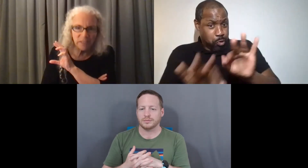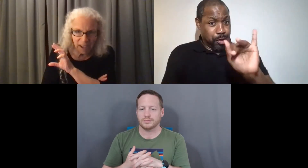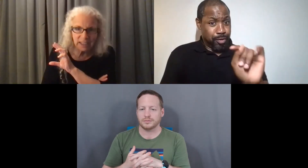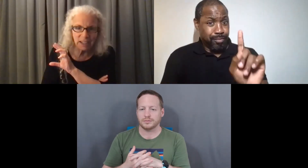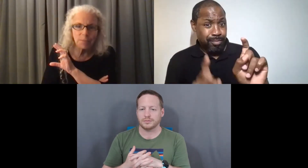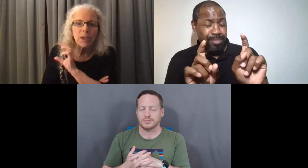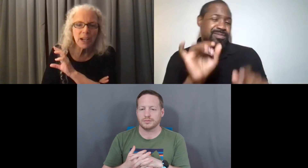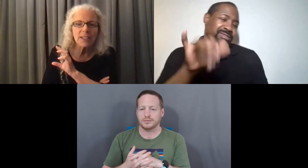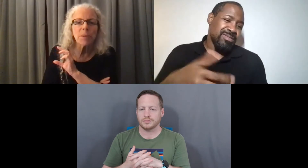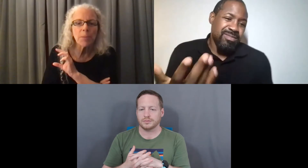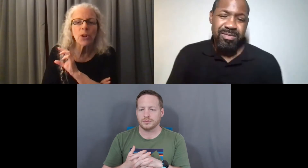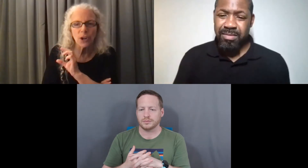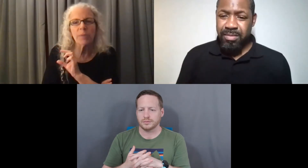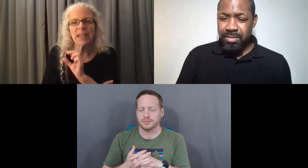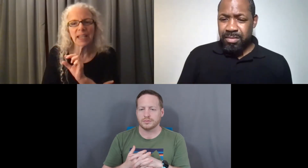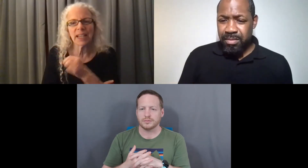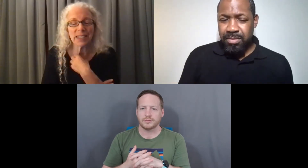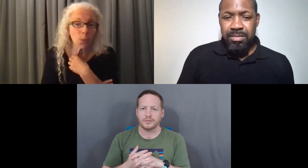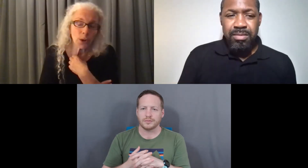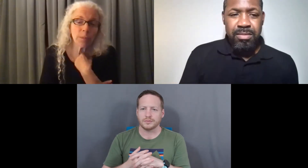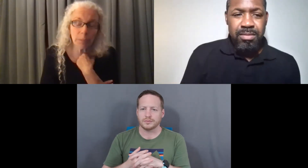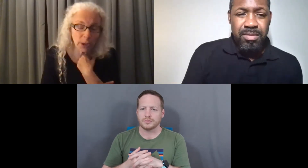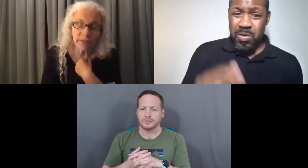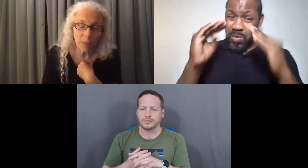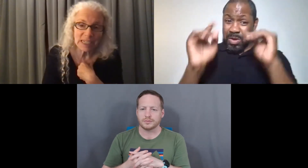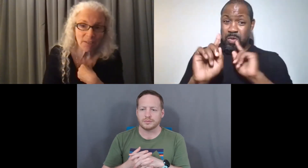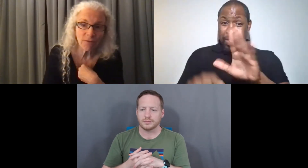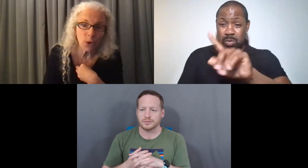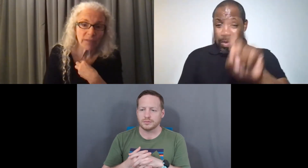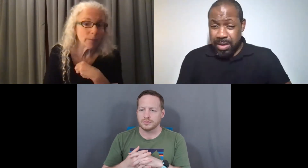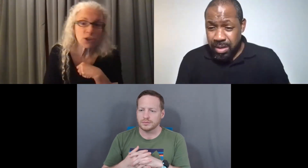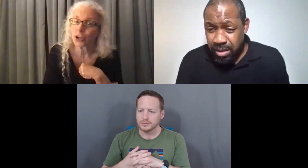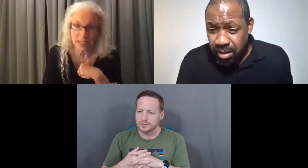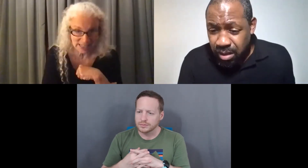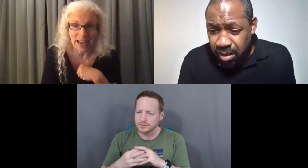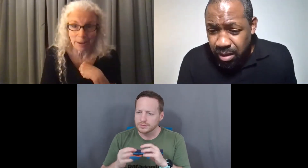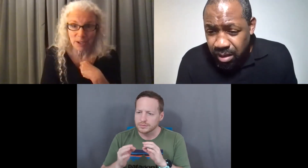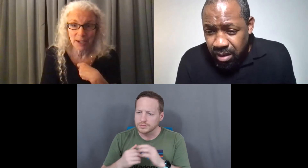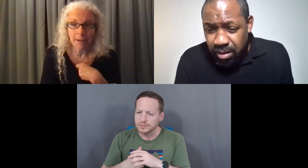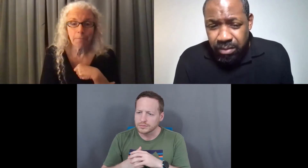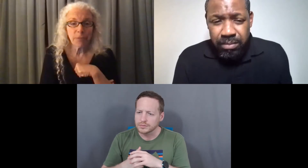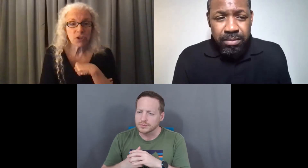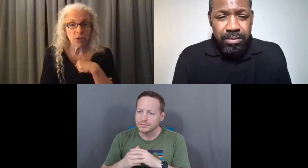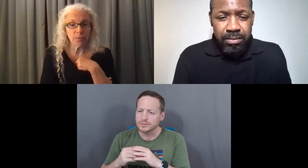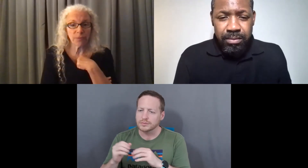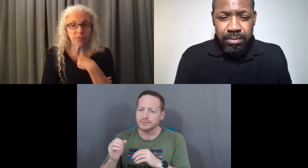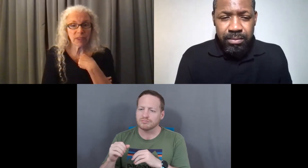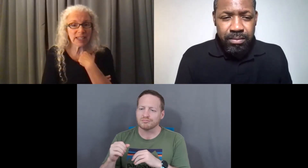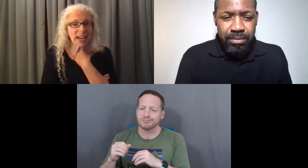affect us because people are going to be thinking, is it worth me putting myself forward if I'm just going to be slammed? So does that answer